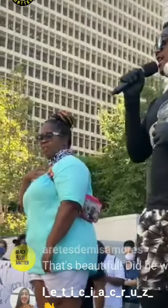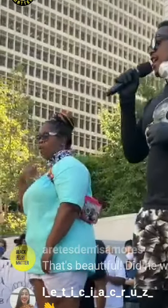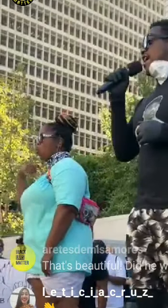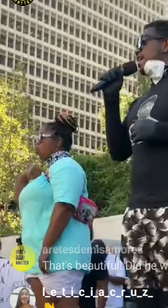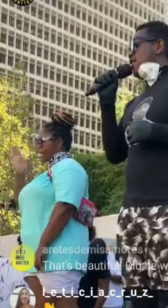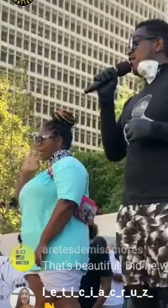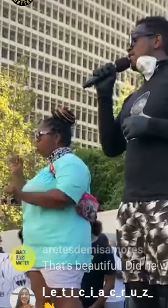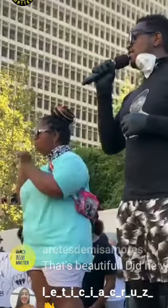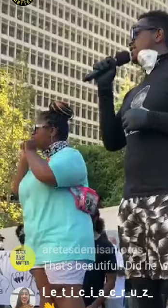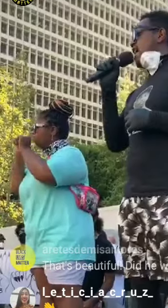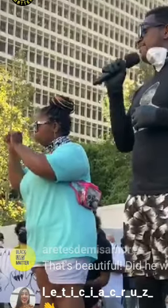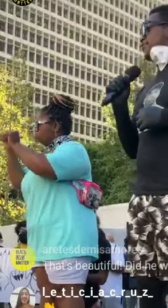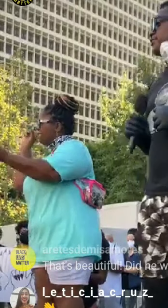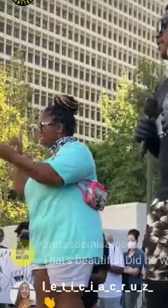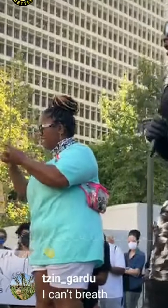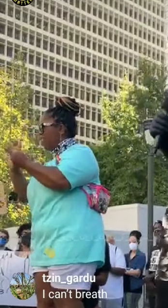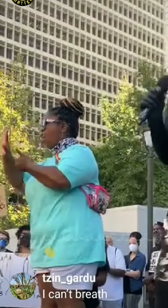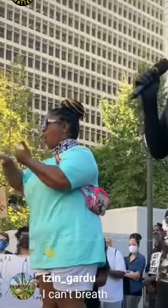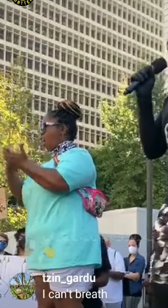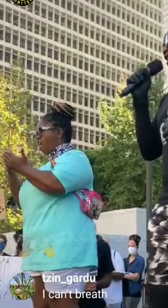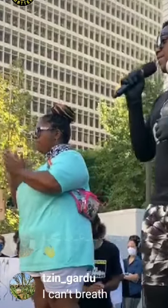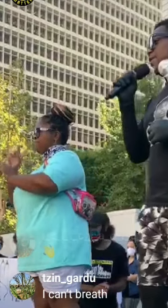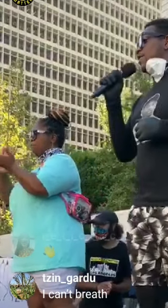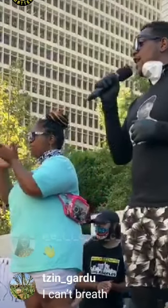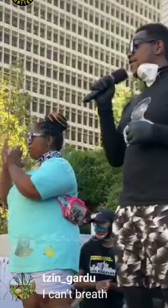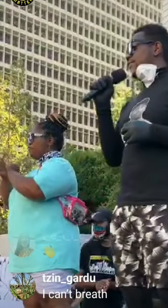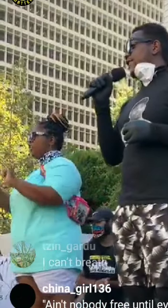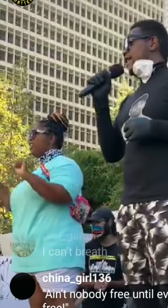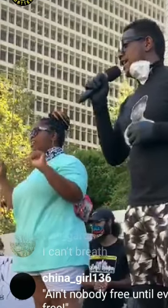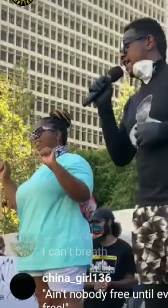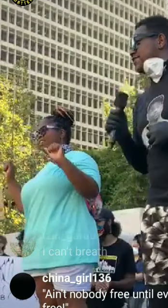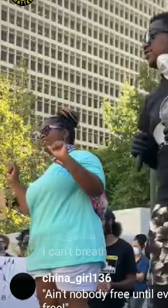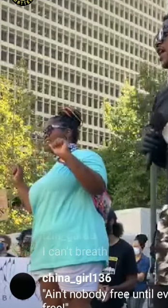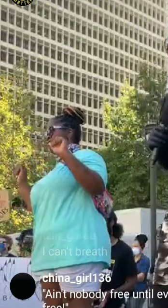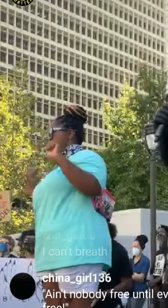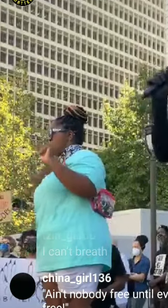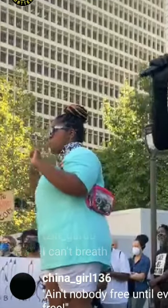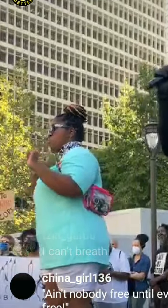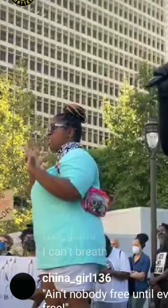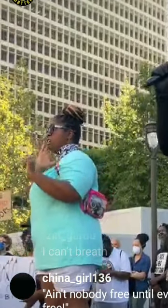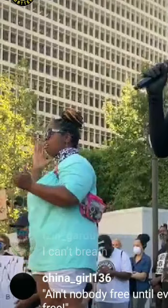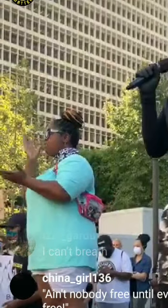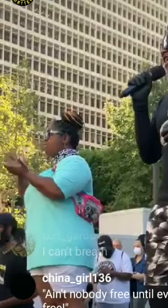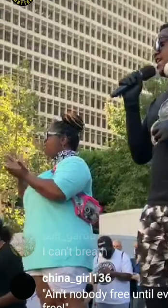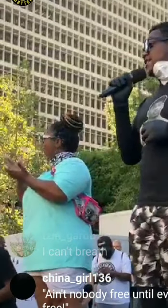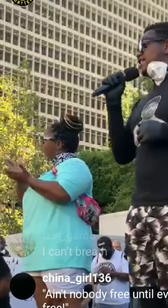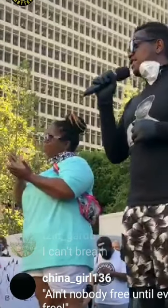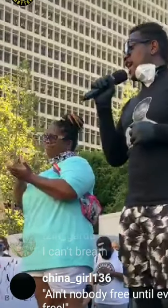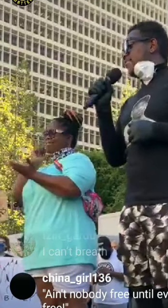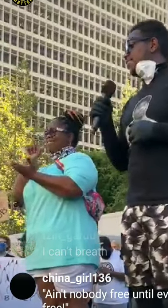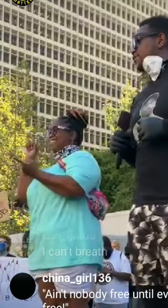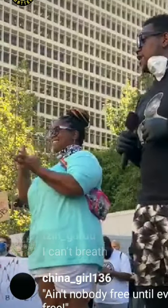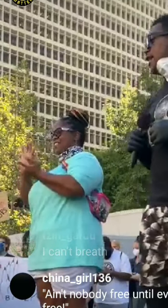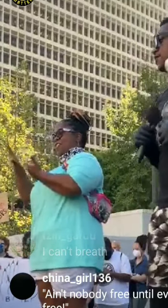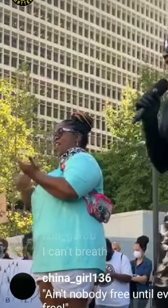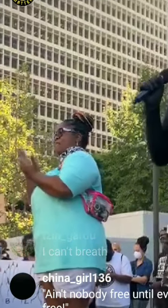gonna stop. The people are free. We ain't gonna till everybody's